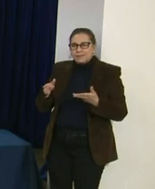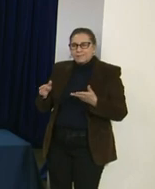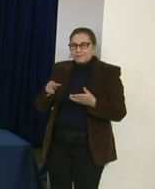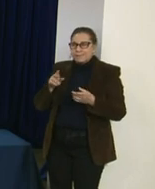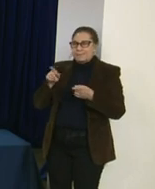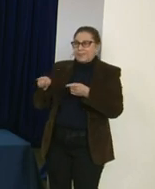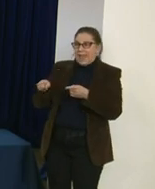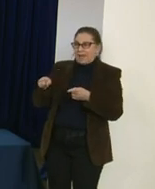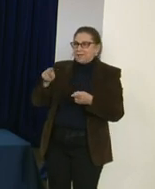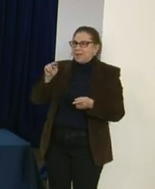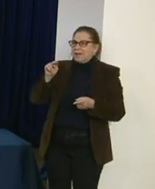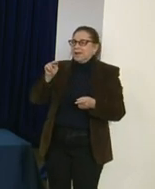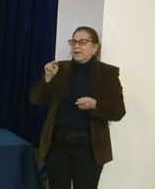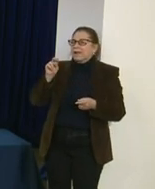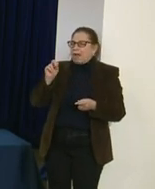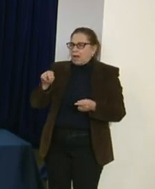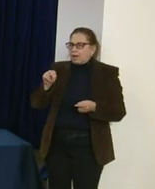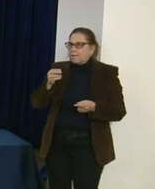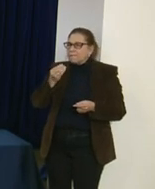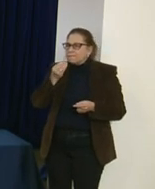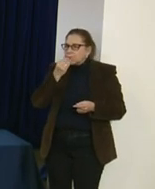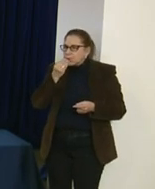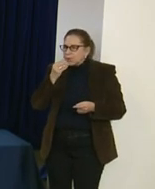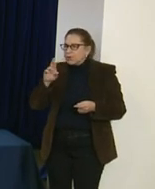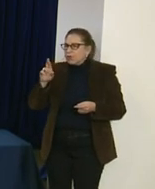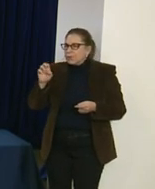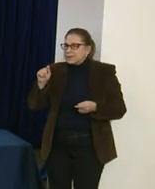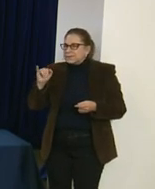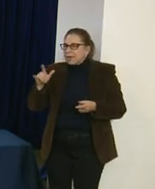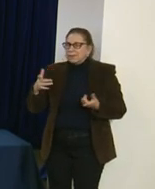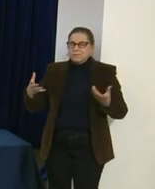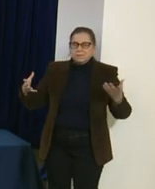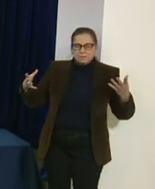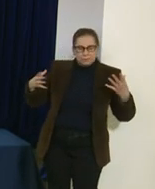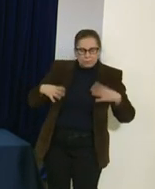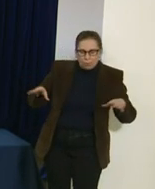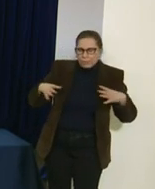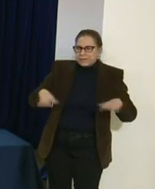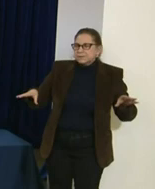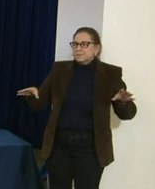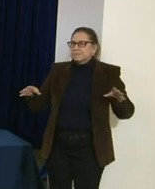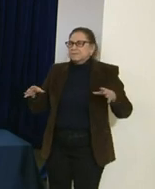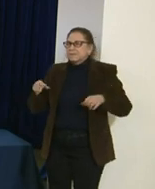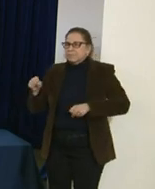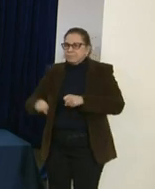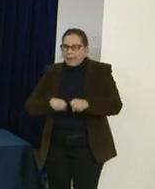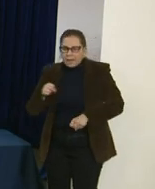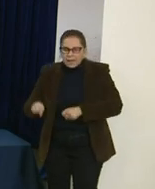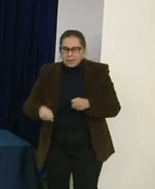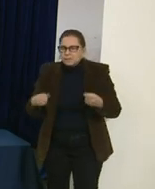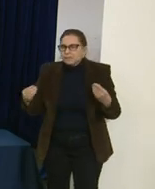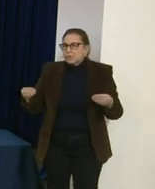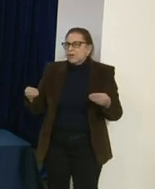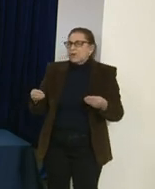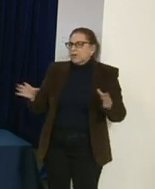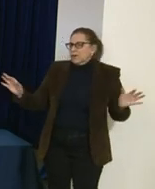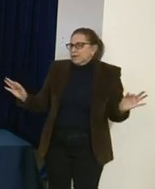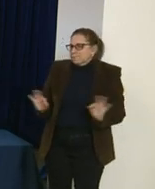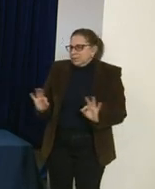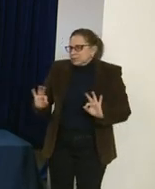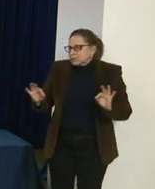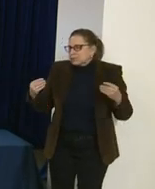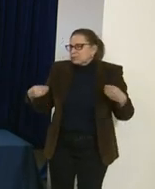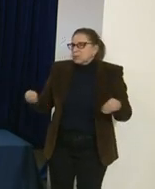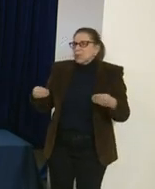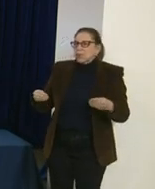retail, clothing stores, bicycle shops, furniture stores. Those are non-essential